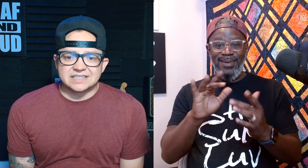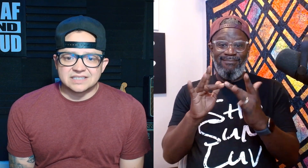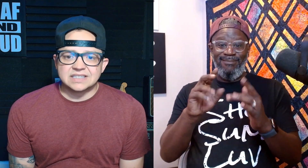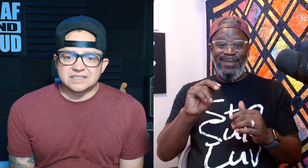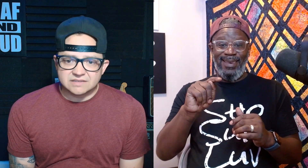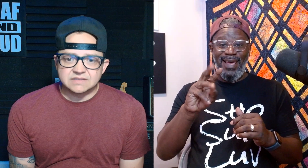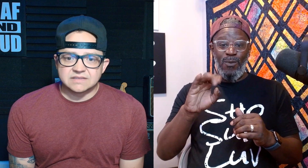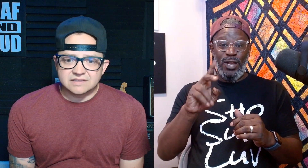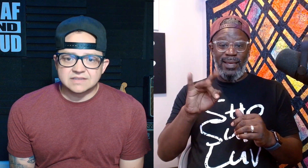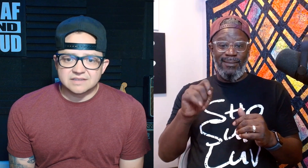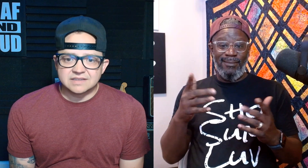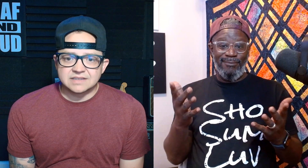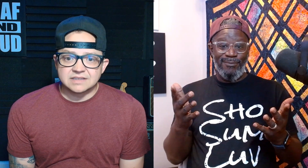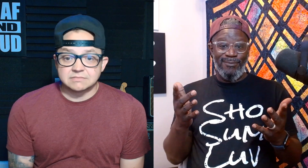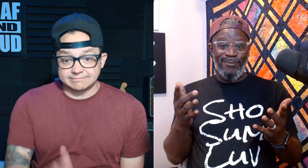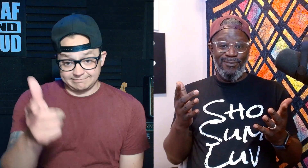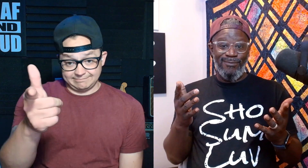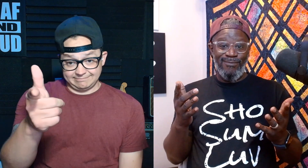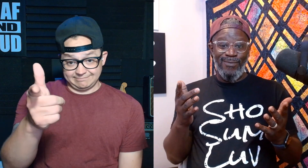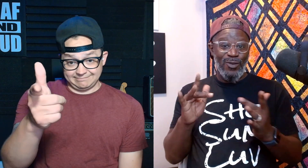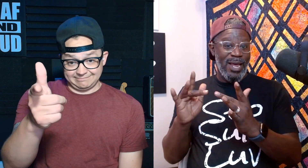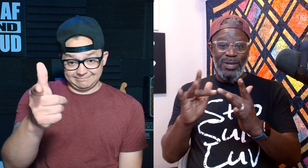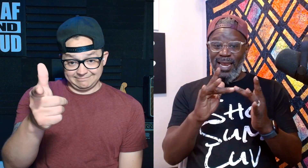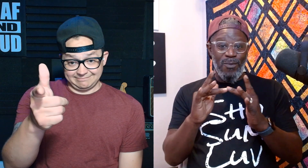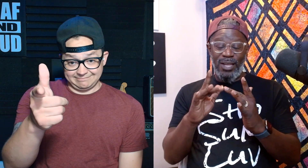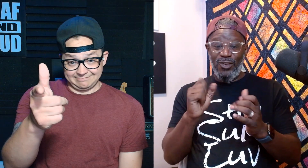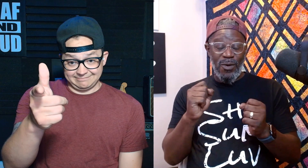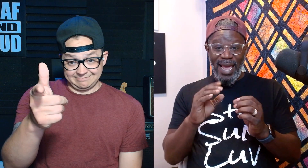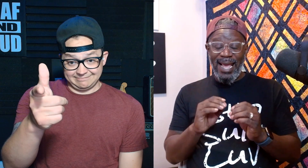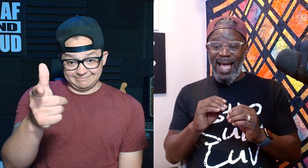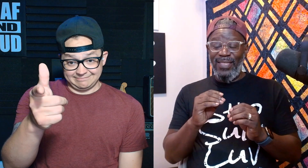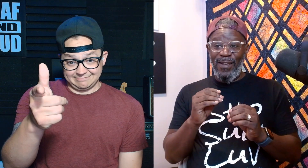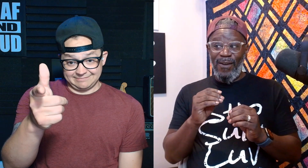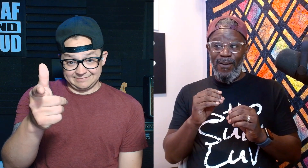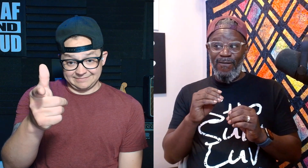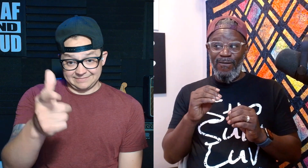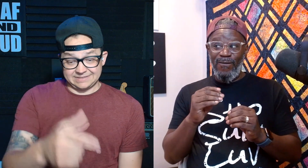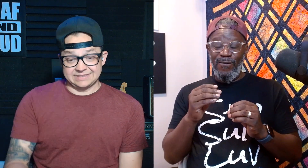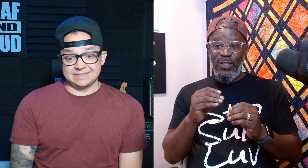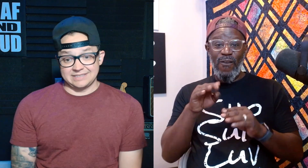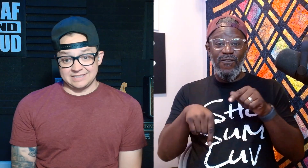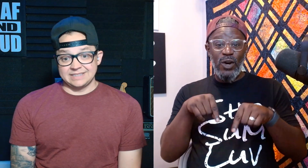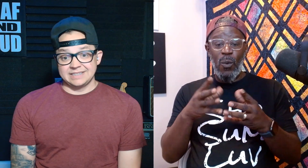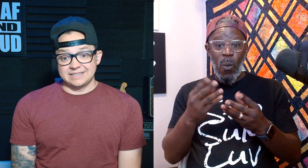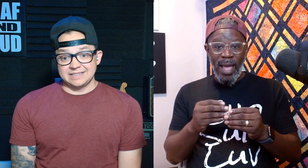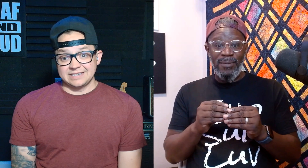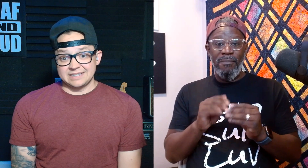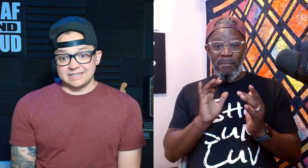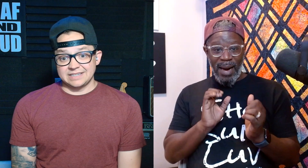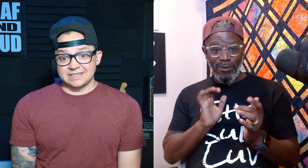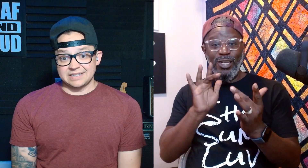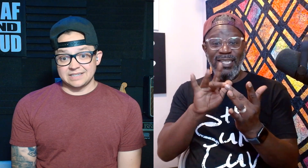was networking. So that was networking. So they got their foot